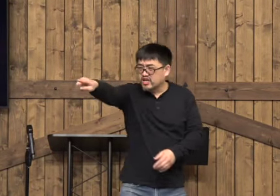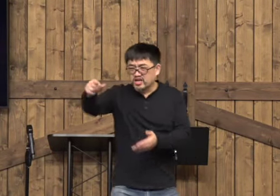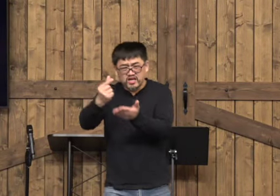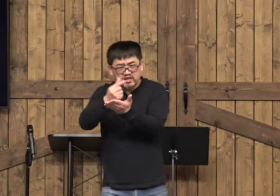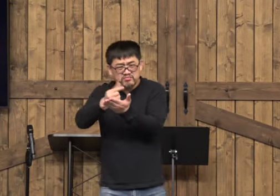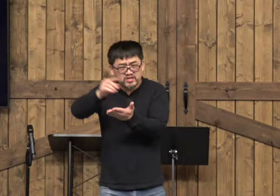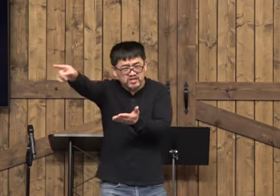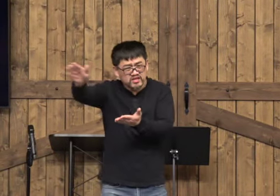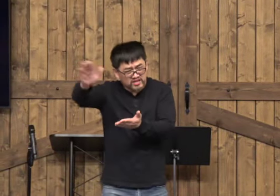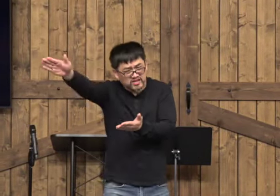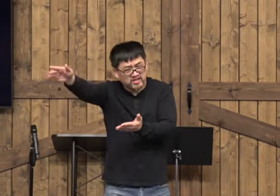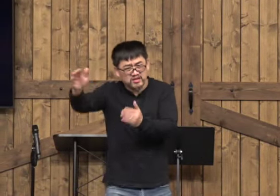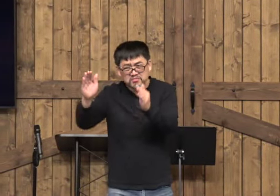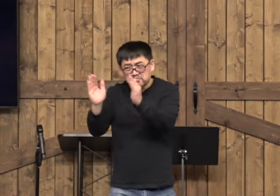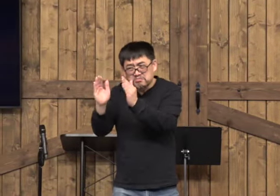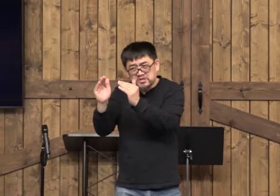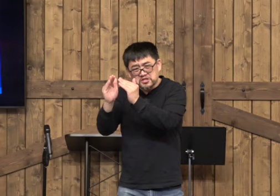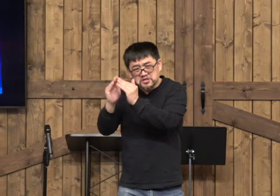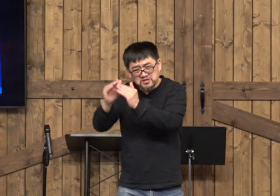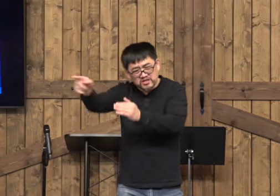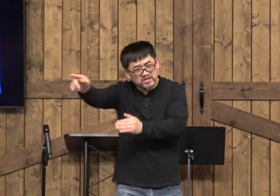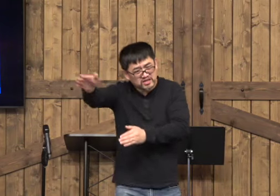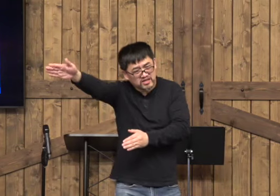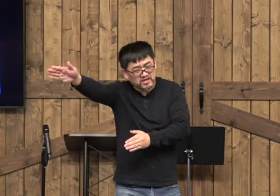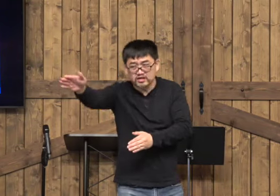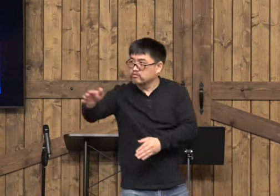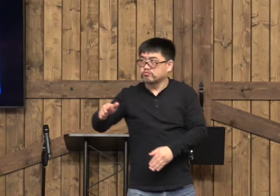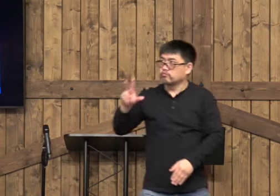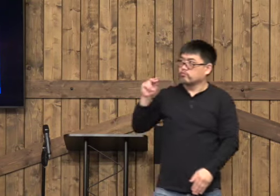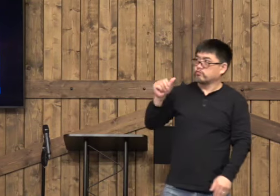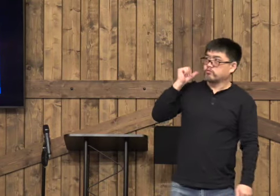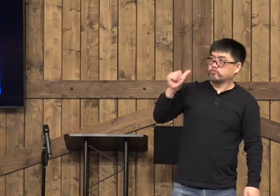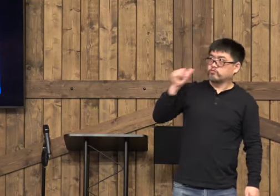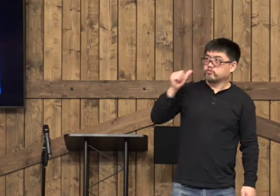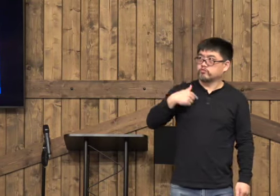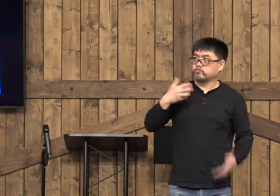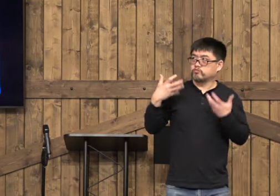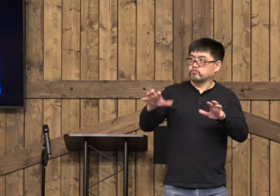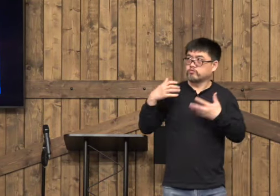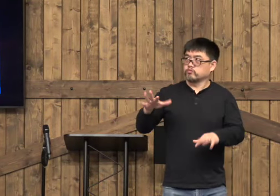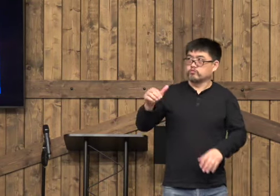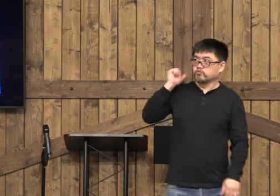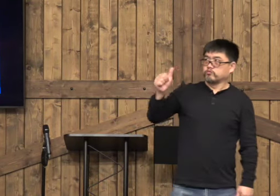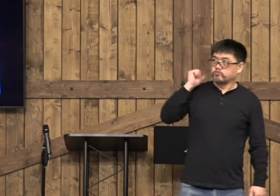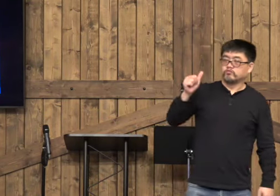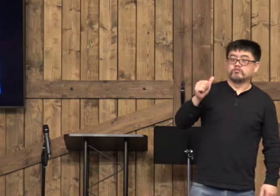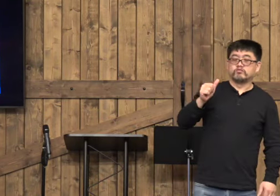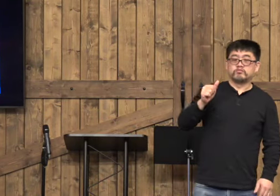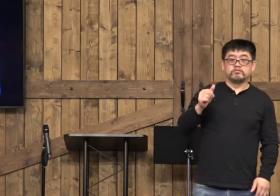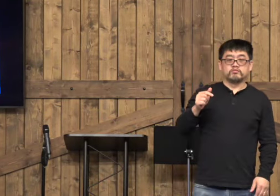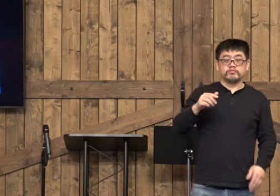God told him to go and spread the message to a town. And he refused to. He did not want to go to that town.